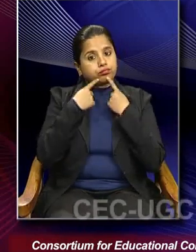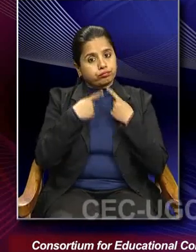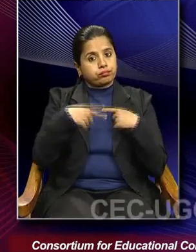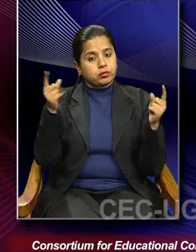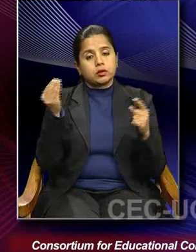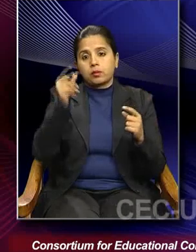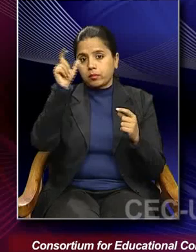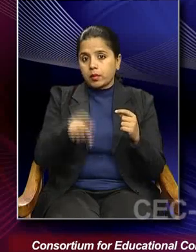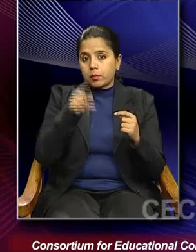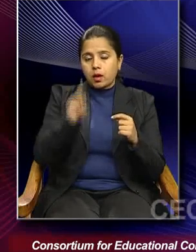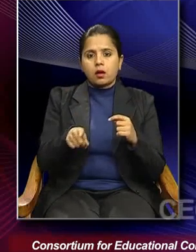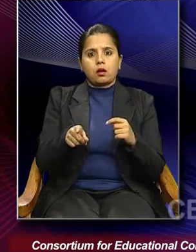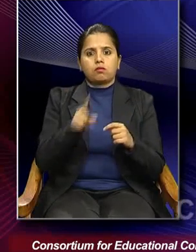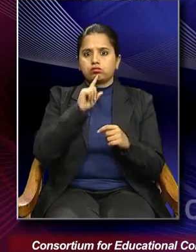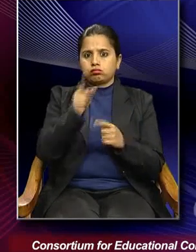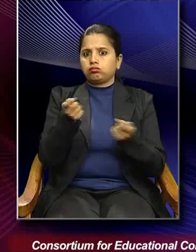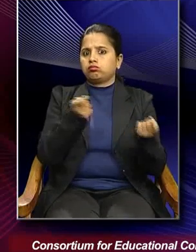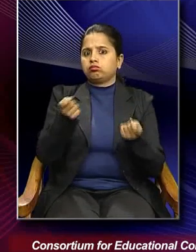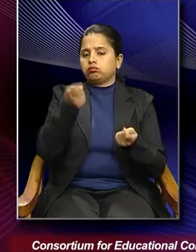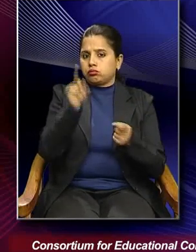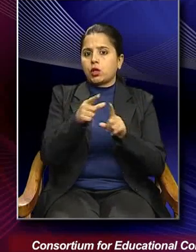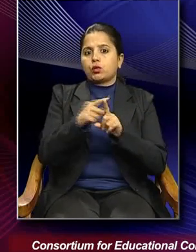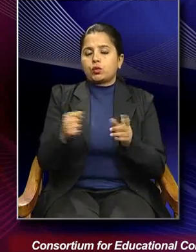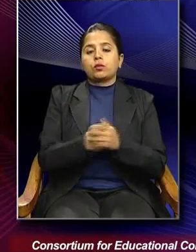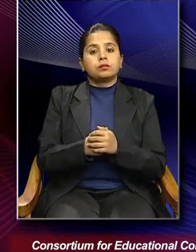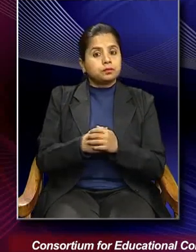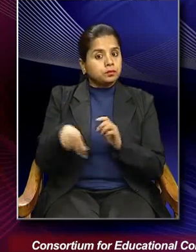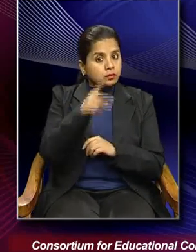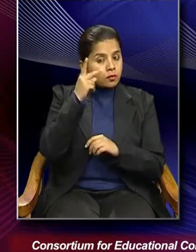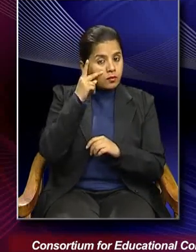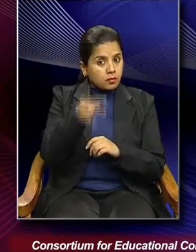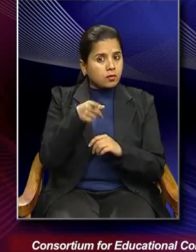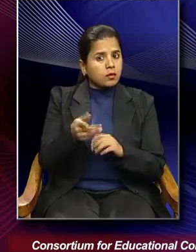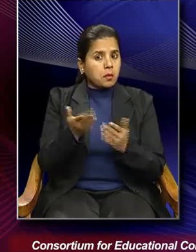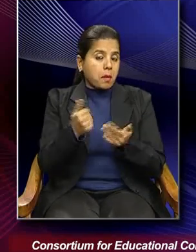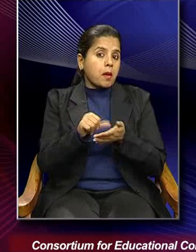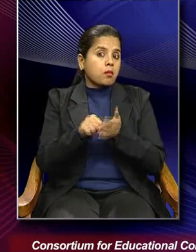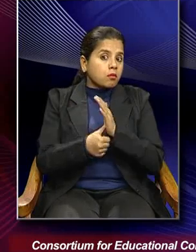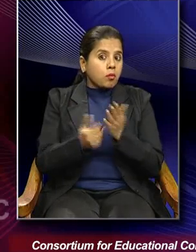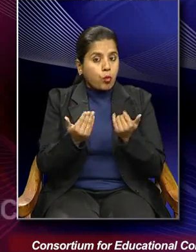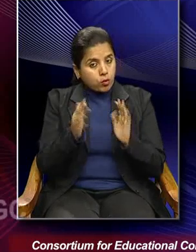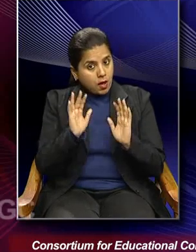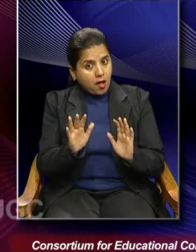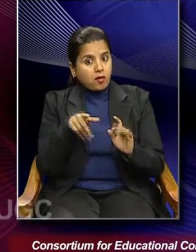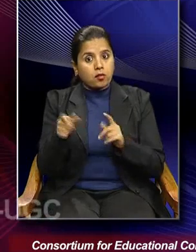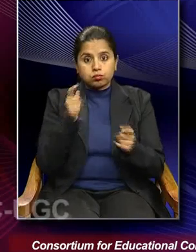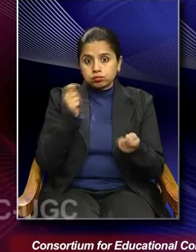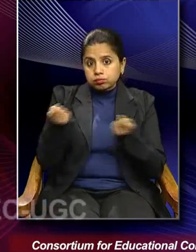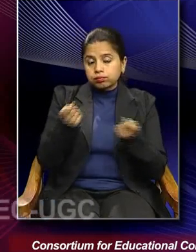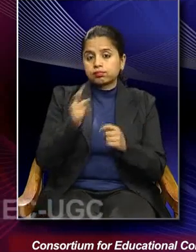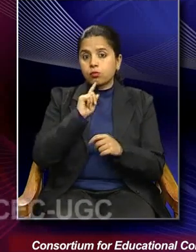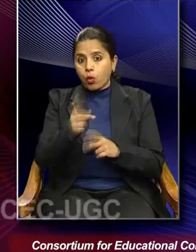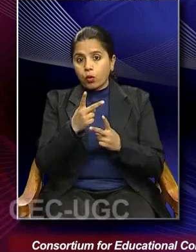somebody as a dictator. This particular possibility of dictatorship has